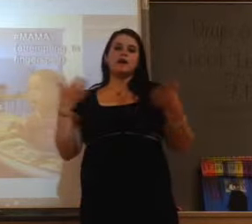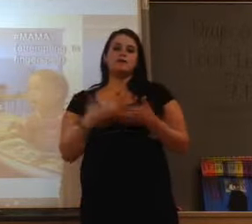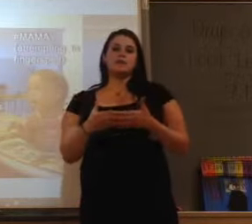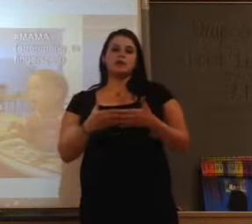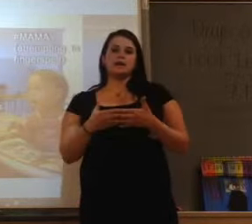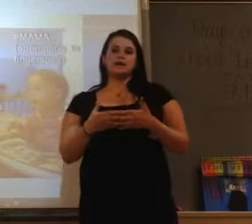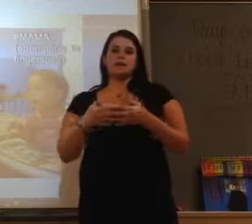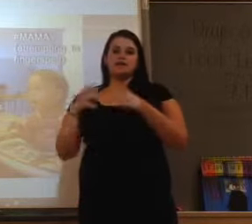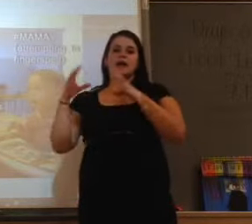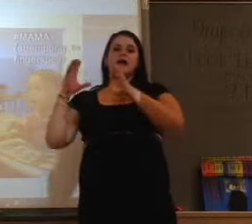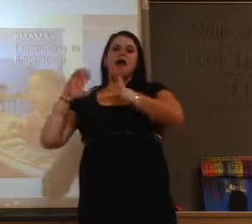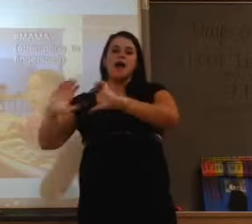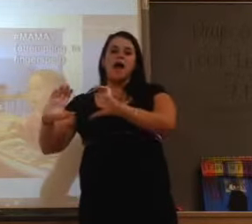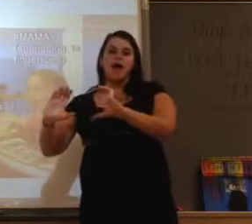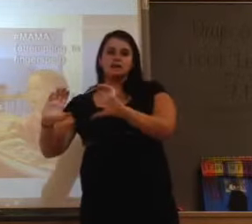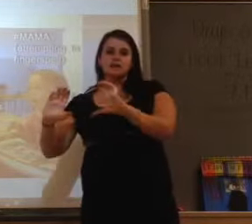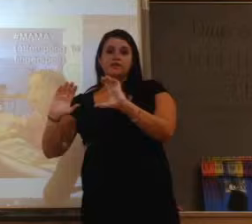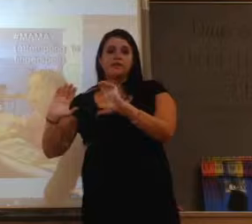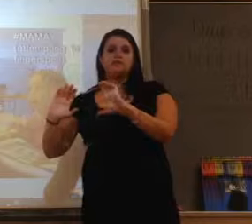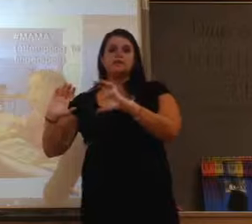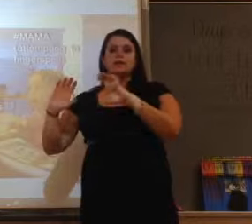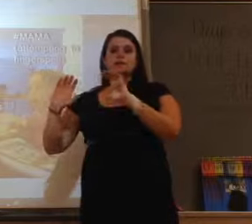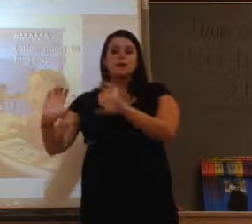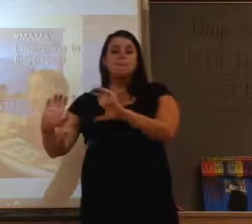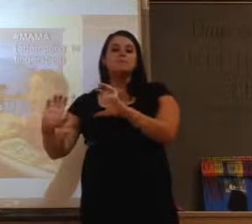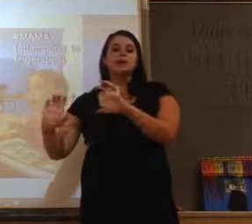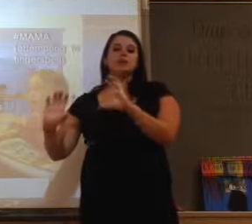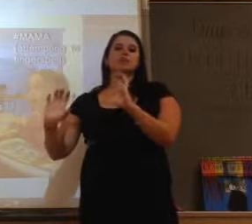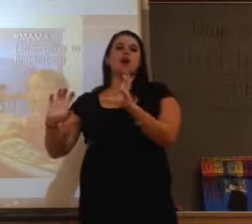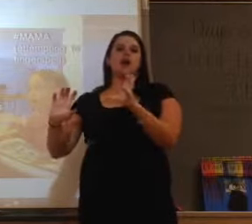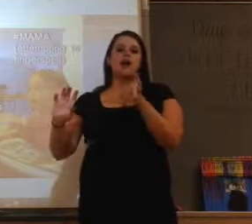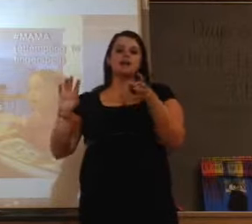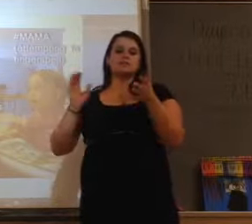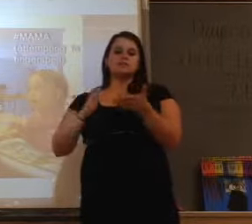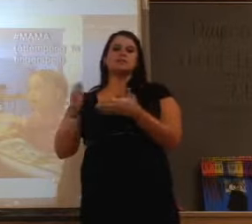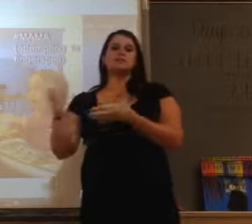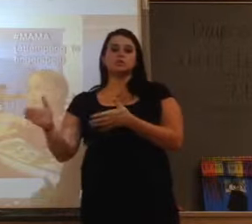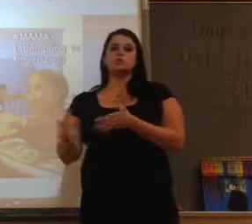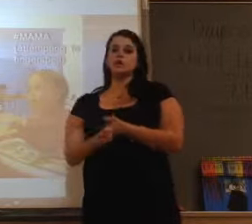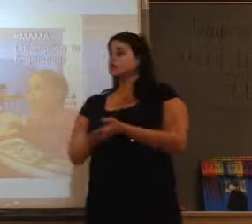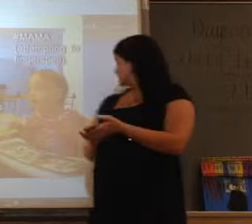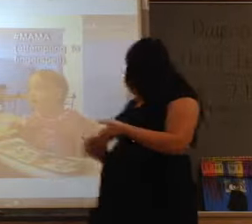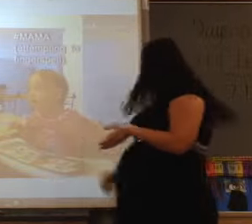to recognize it as a fingerspelled template, not as the individual letters.